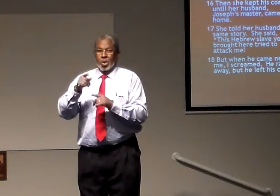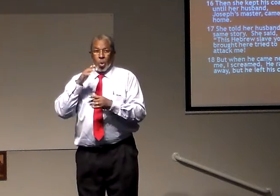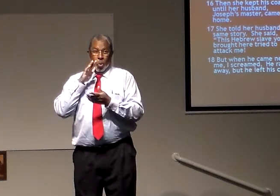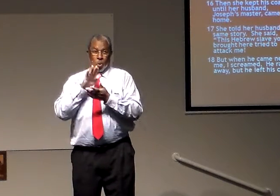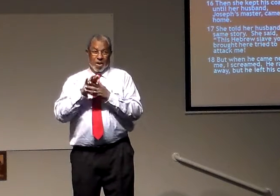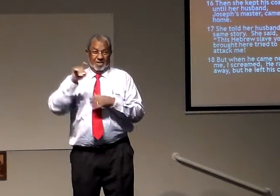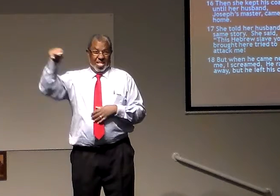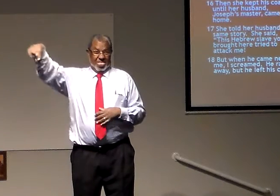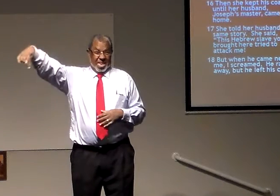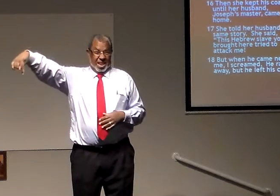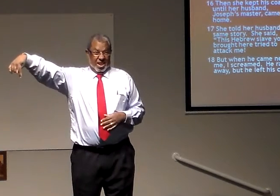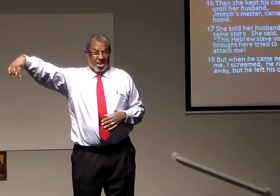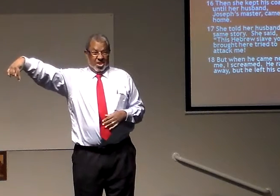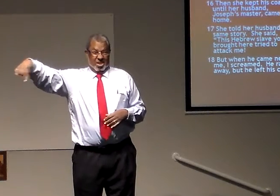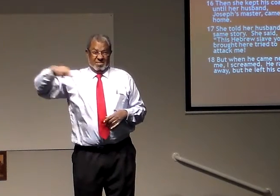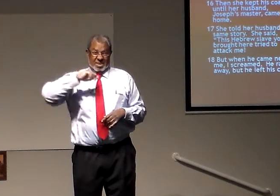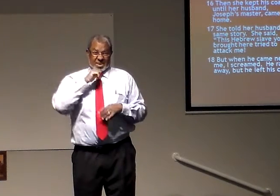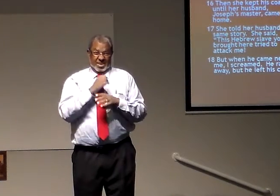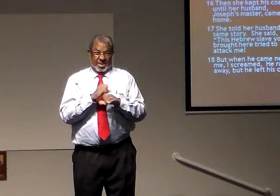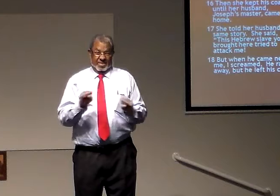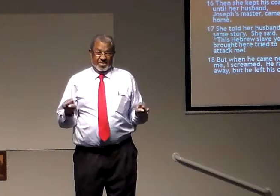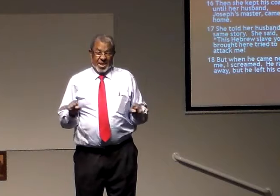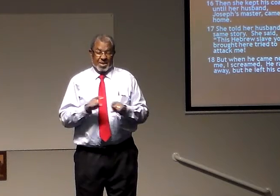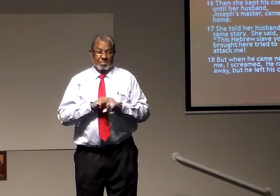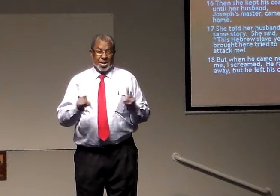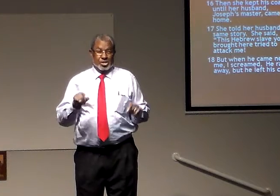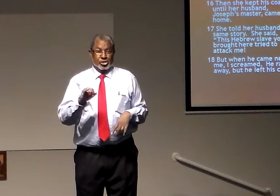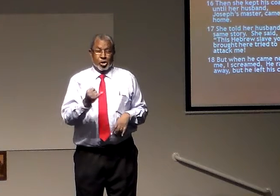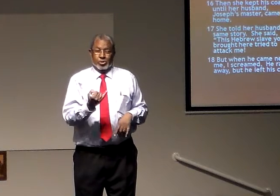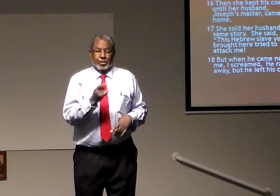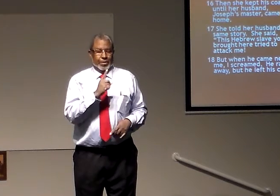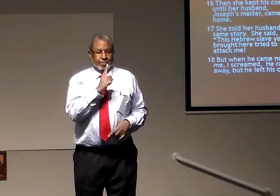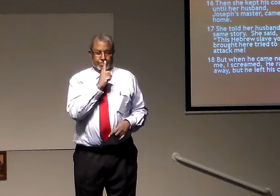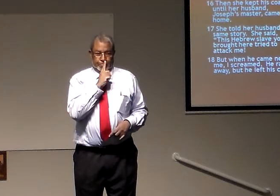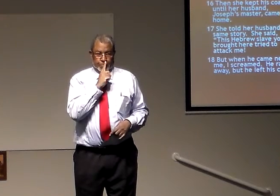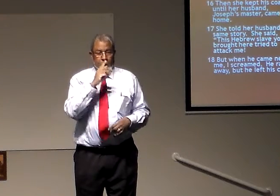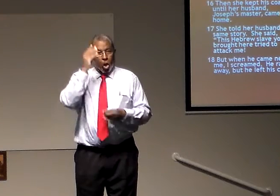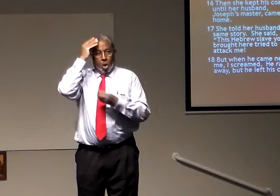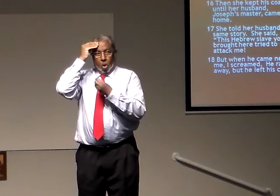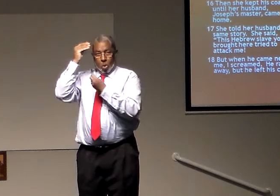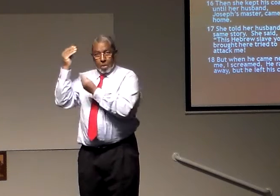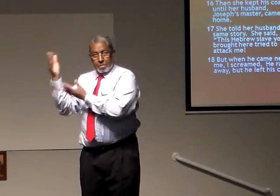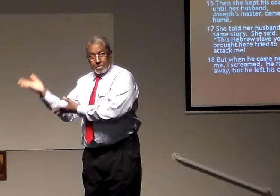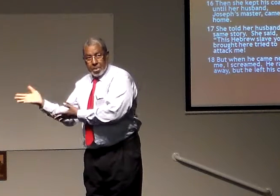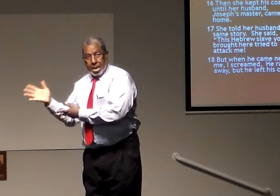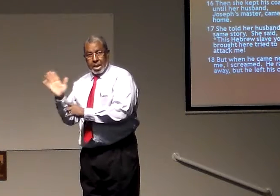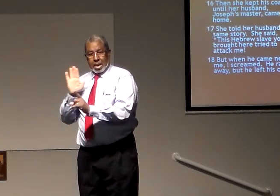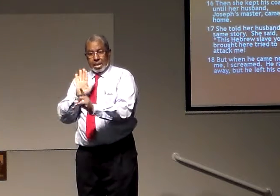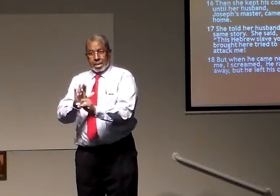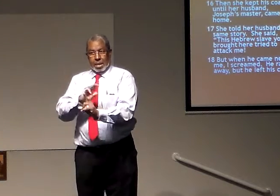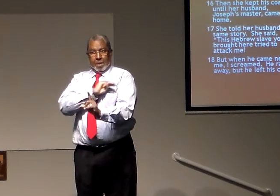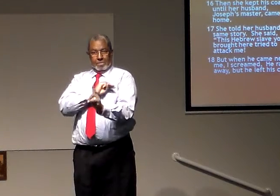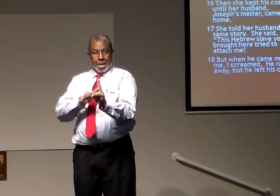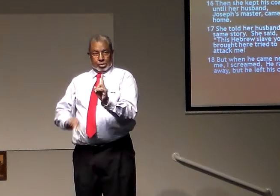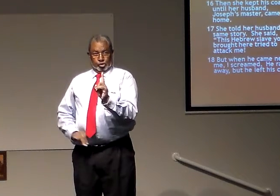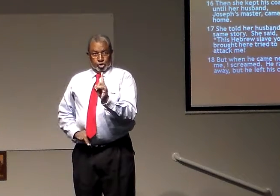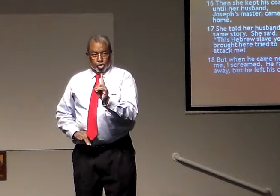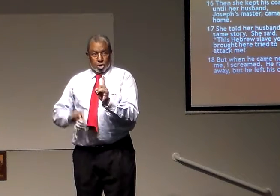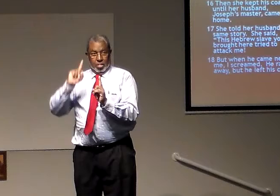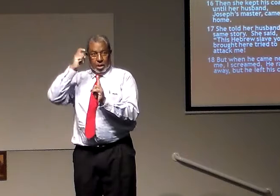sure. The wife was there. Uh-oh. That wasn't safe. Joseph obeyed what his master had